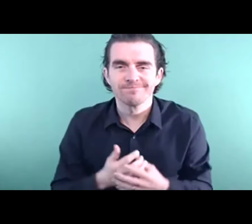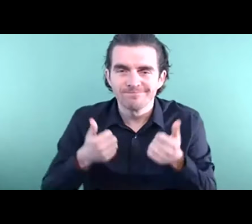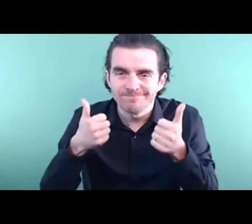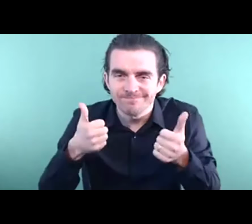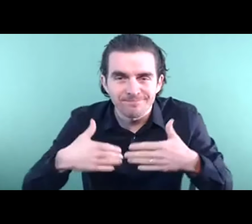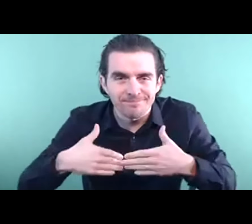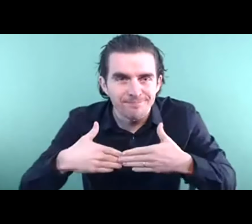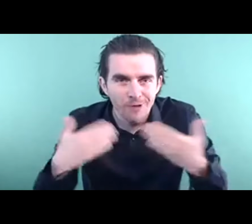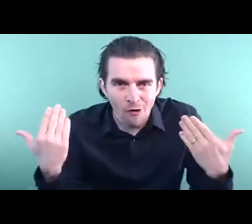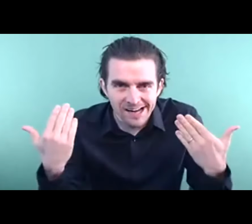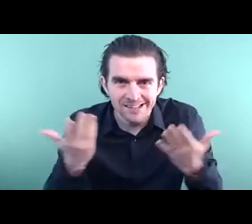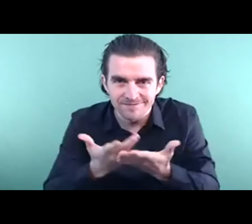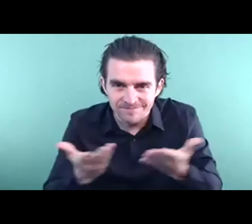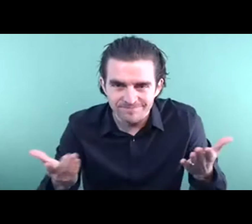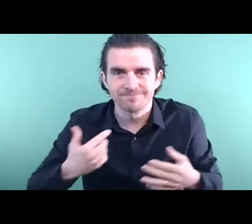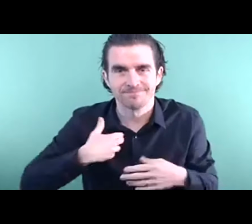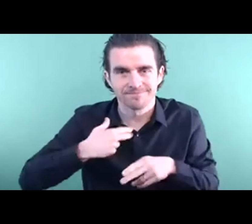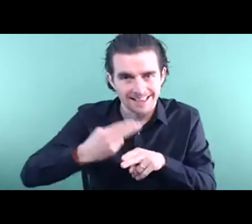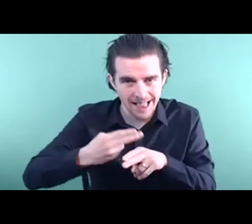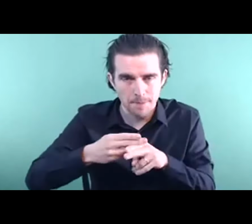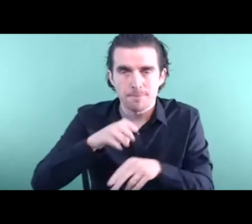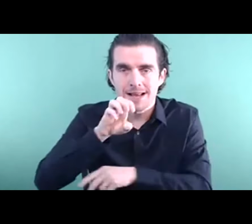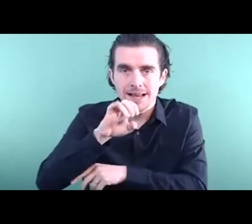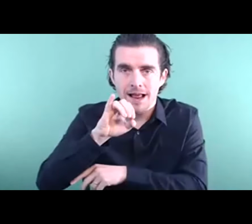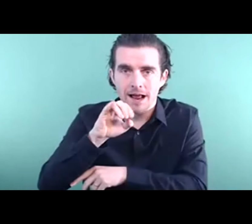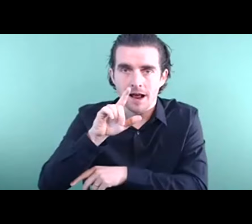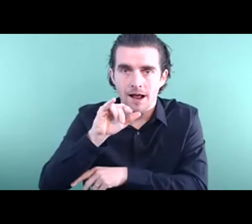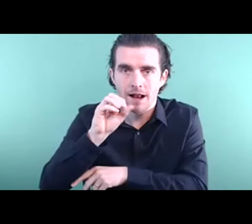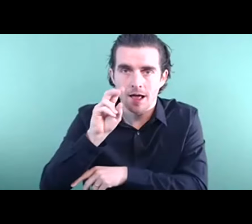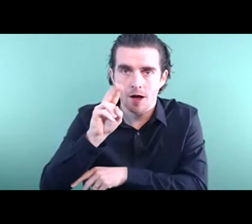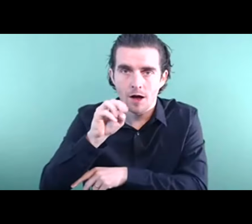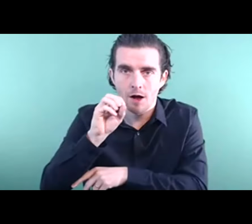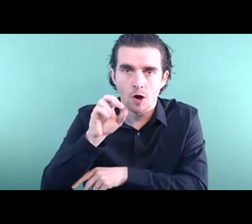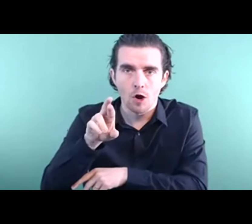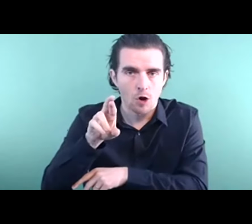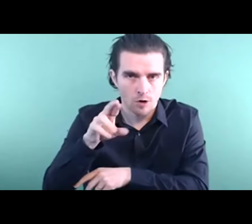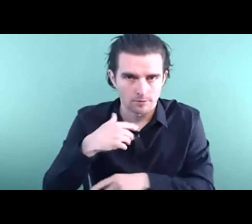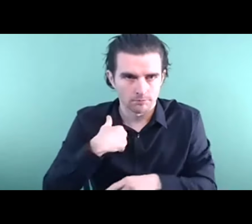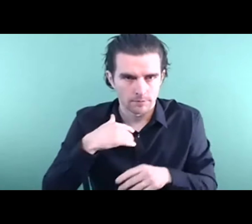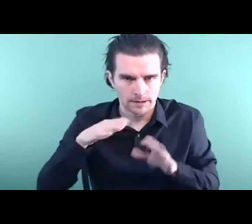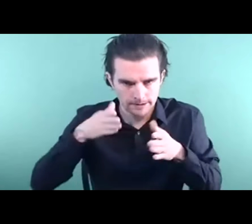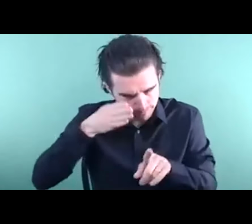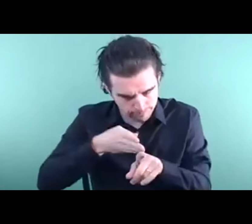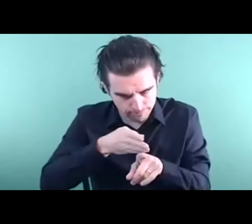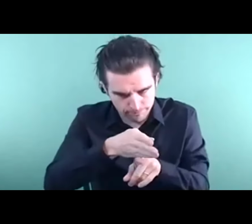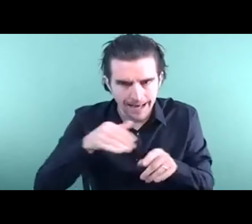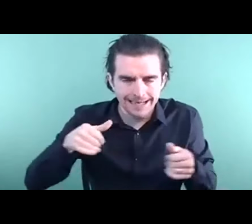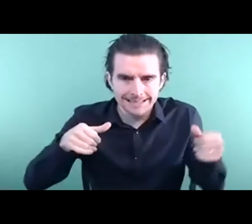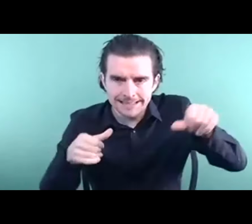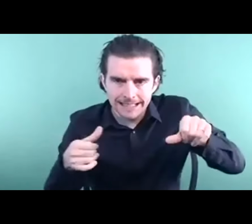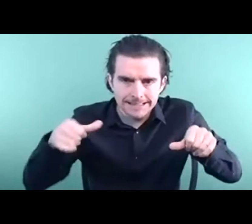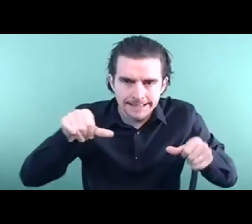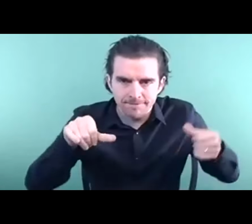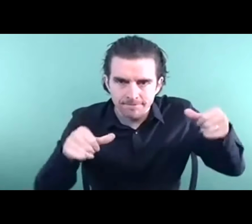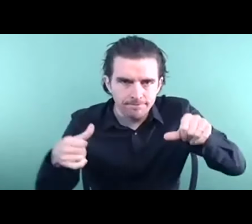project in which we have 14 PhD researchers, also known as early stage researchers, who are researching